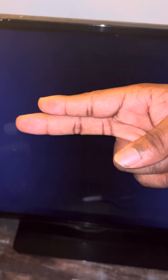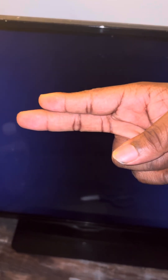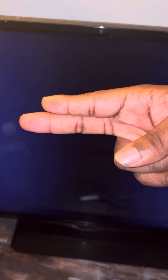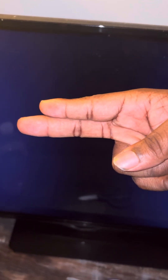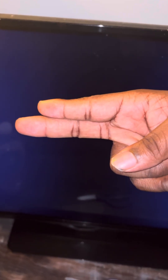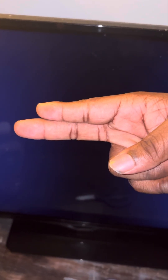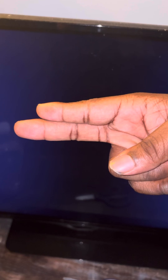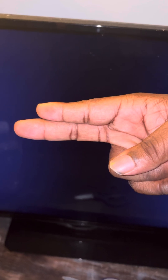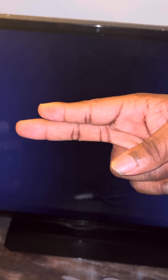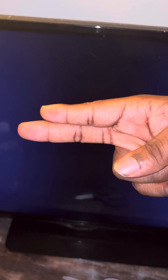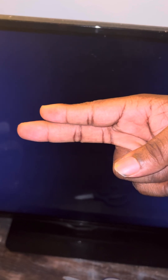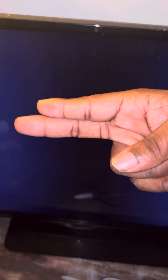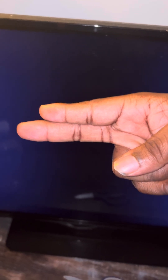hat.